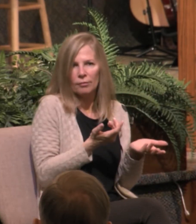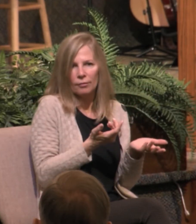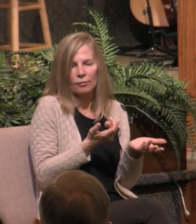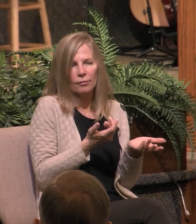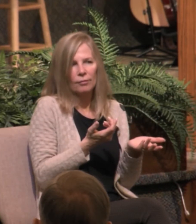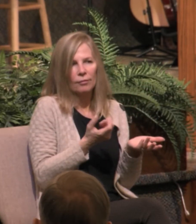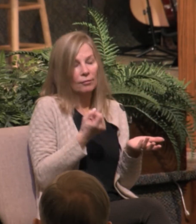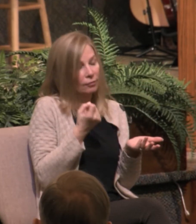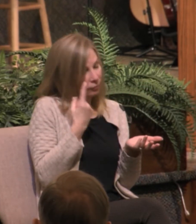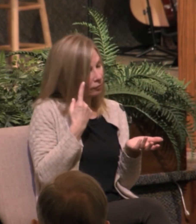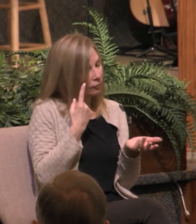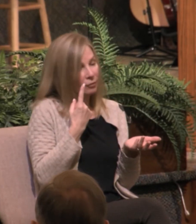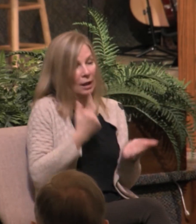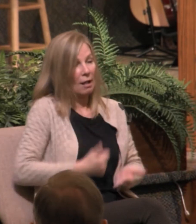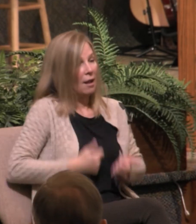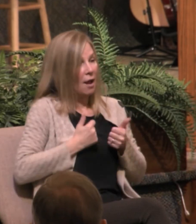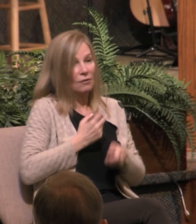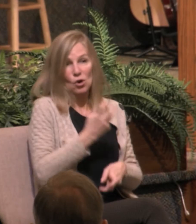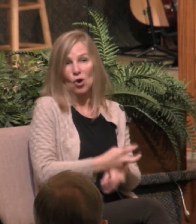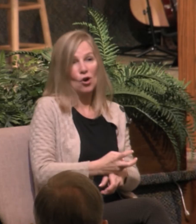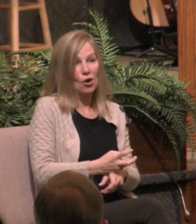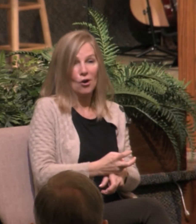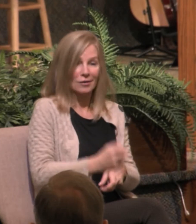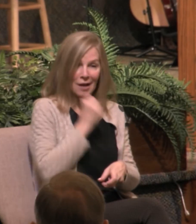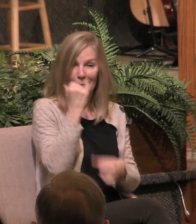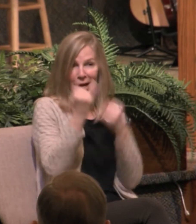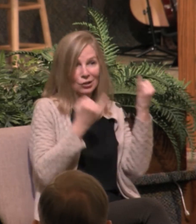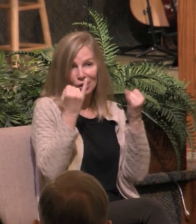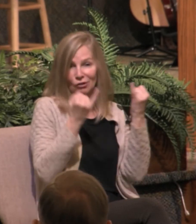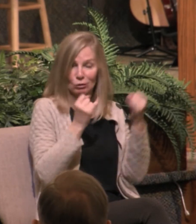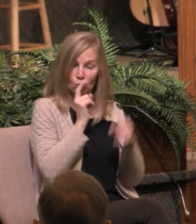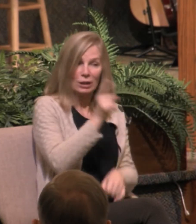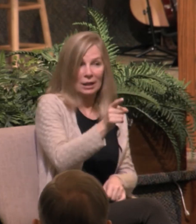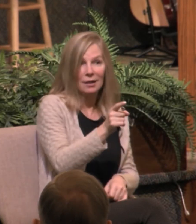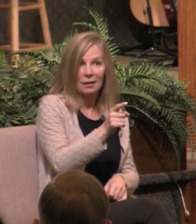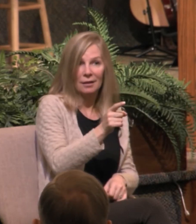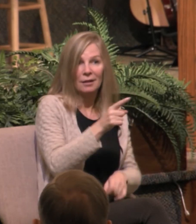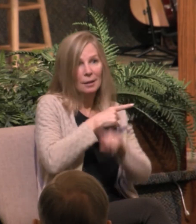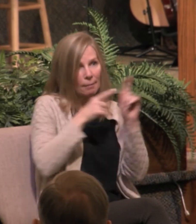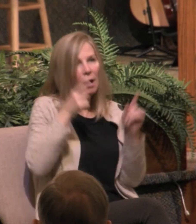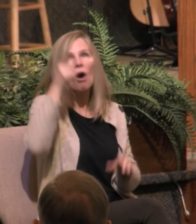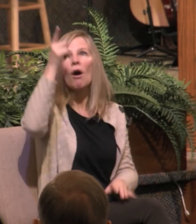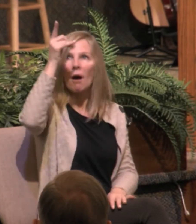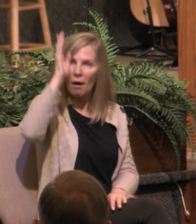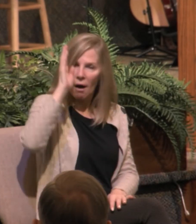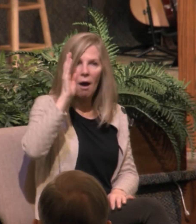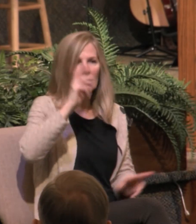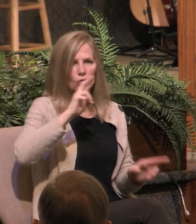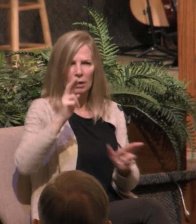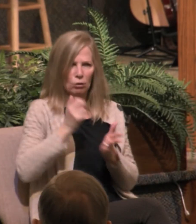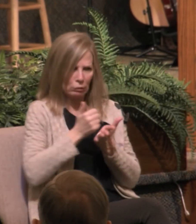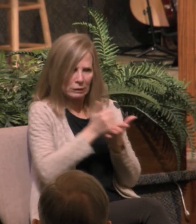The hardships of life are not imaginary. They're real. But our God is greater than the hardships.